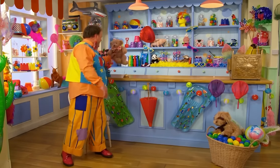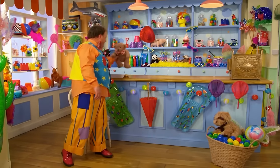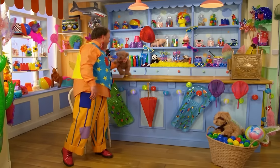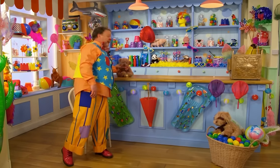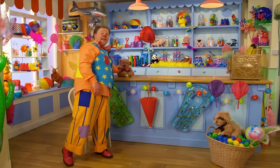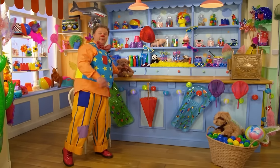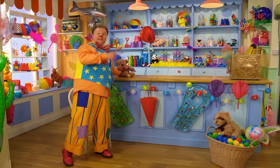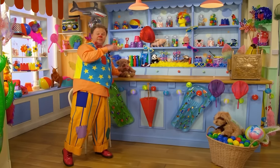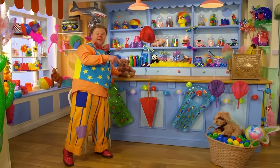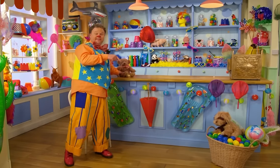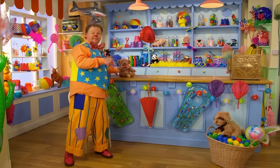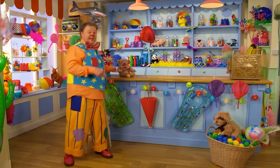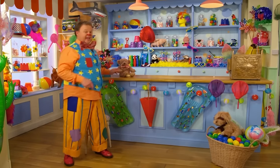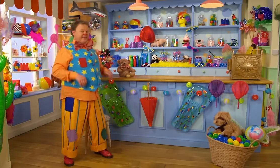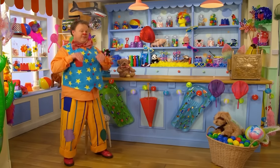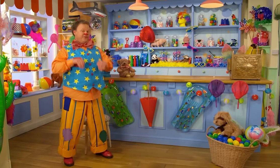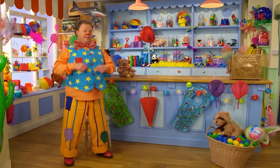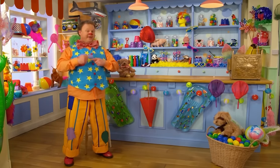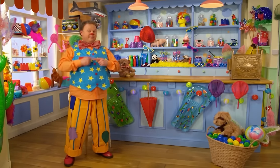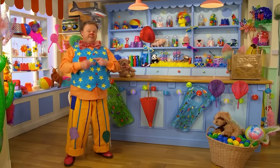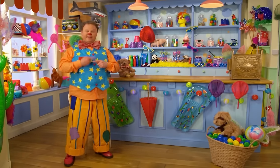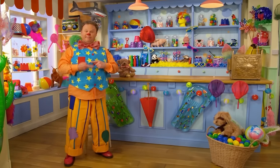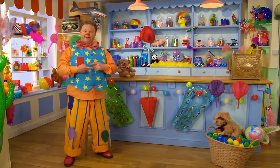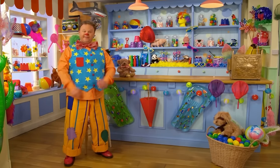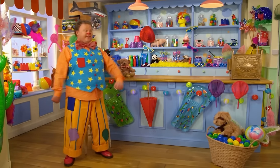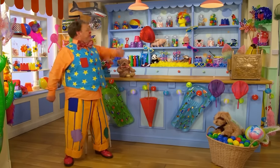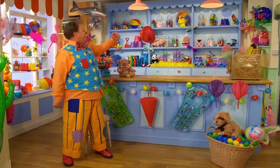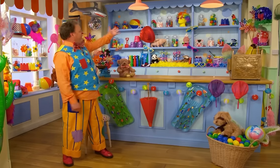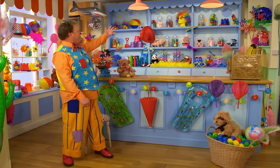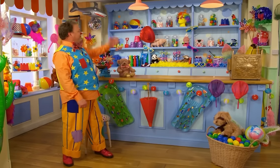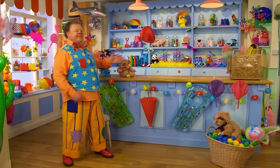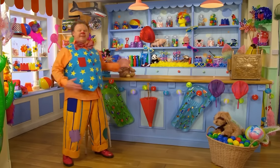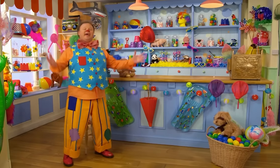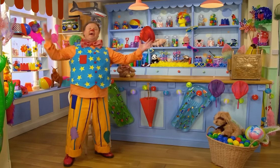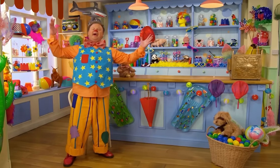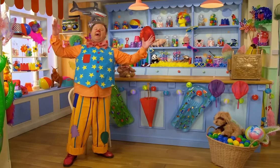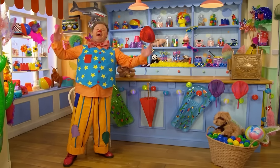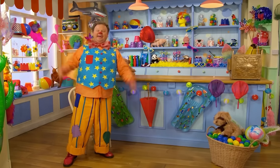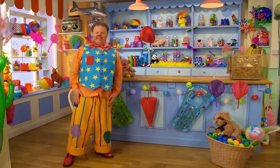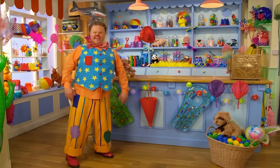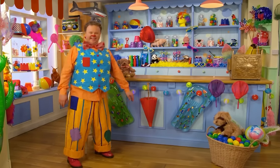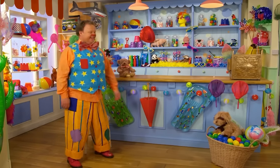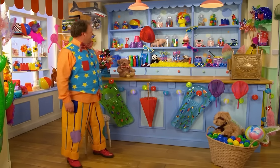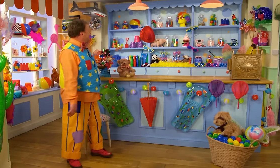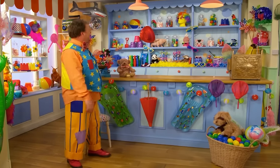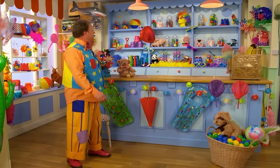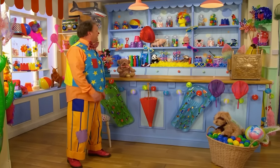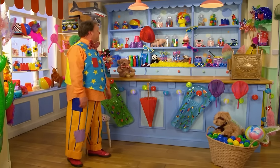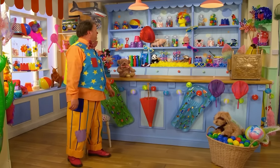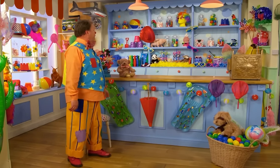know. Now, this is Shopkeeper Tumble's shop. Ta-da! Have you come to buy some